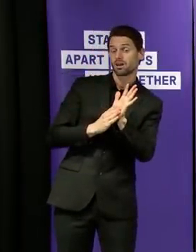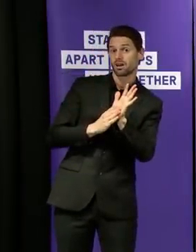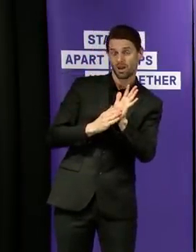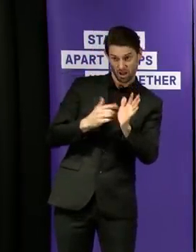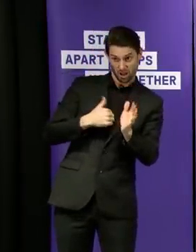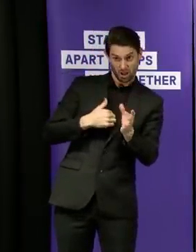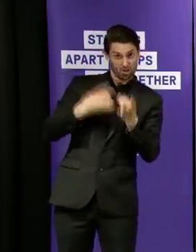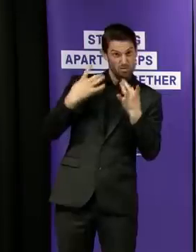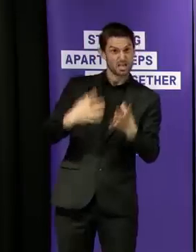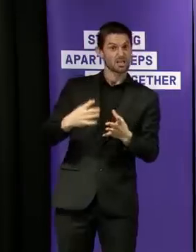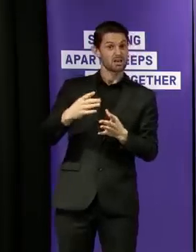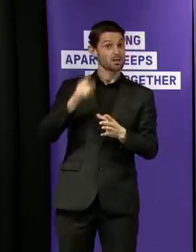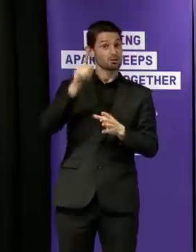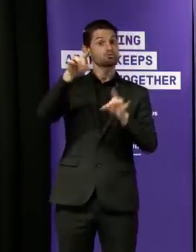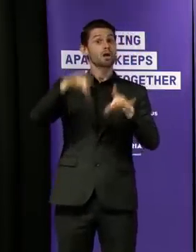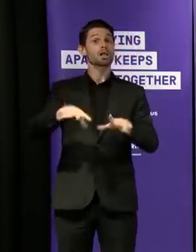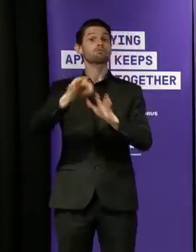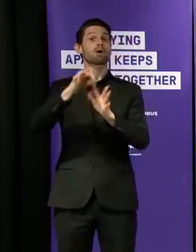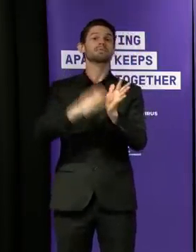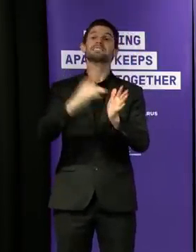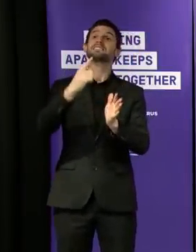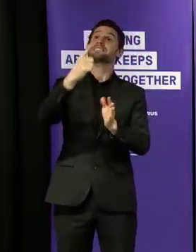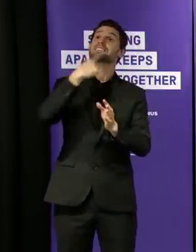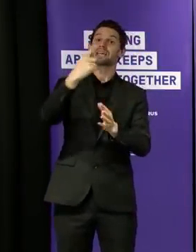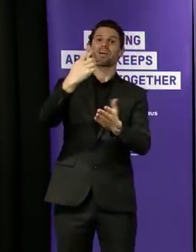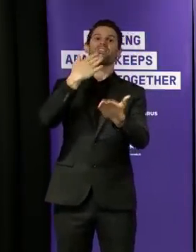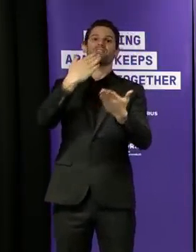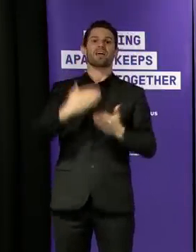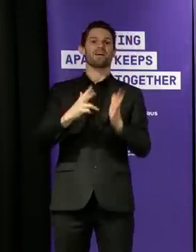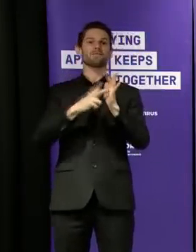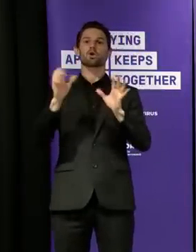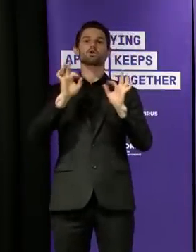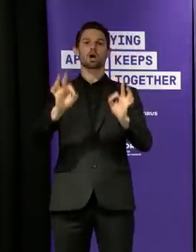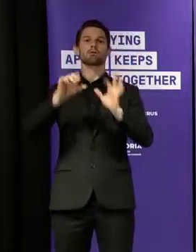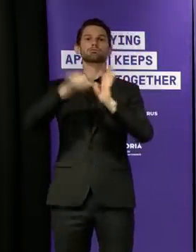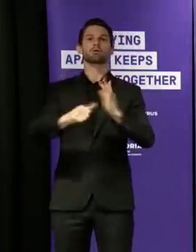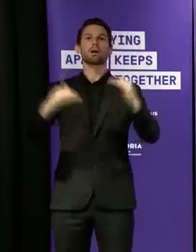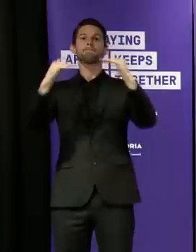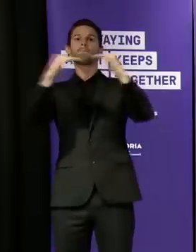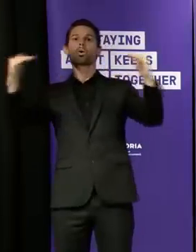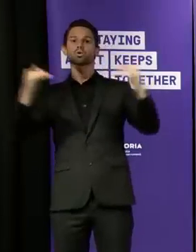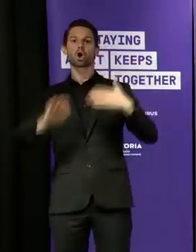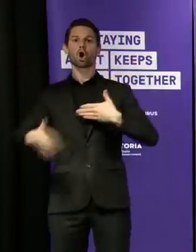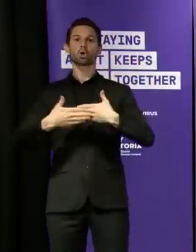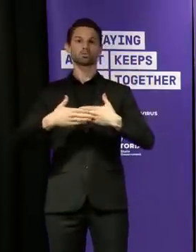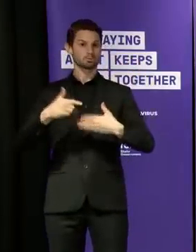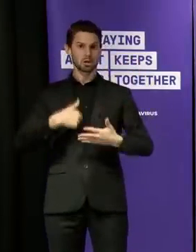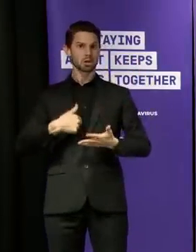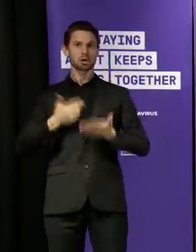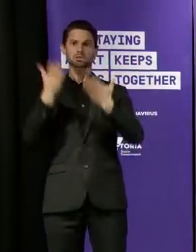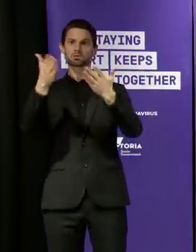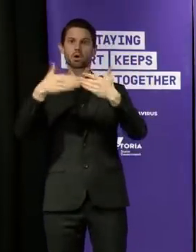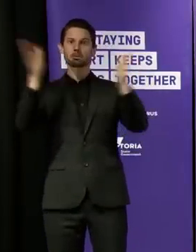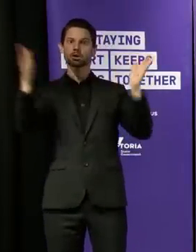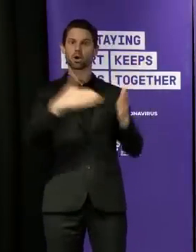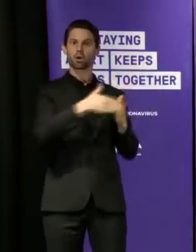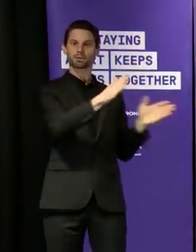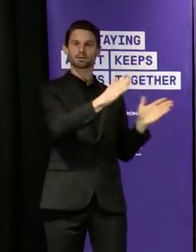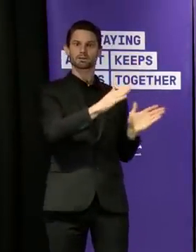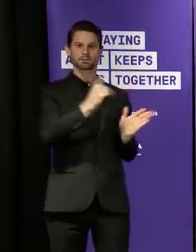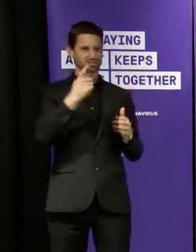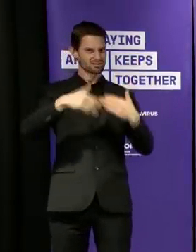the number of times he said to me, thank you for not closing your border. And we want to get all the borders open. I want that too. But we can't have people